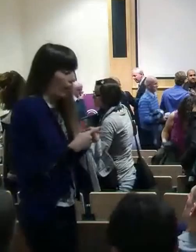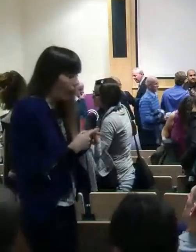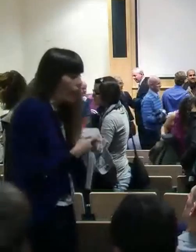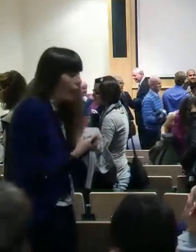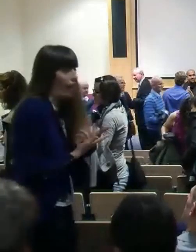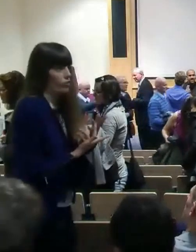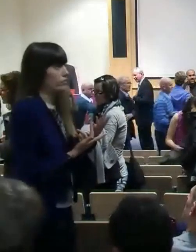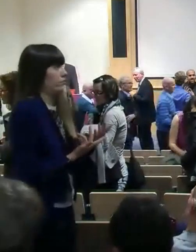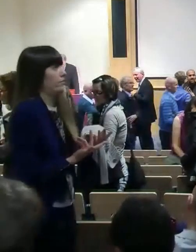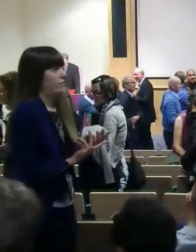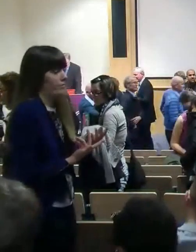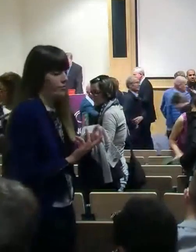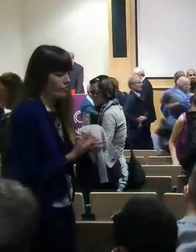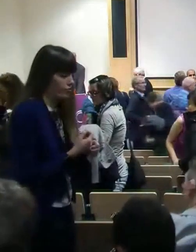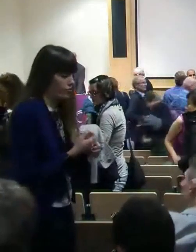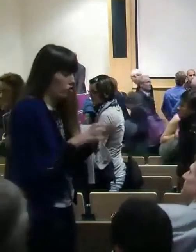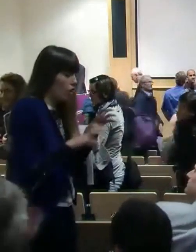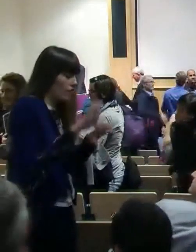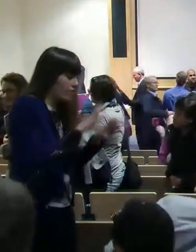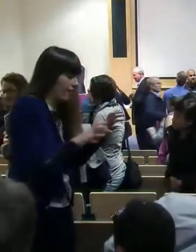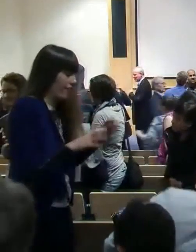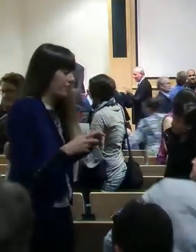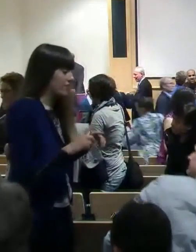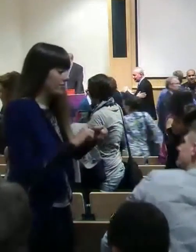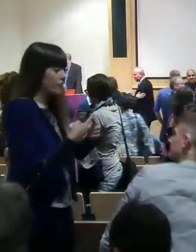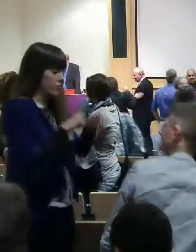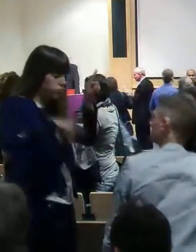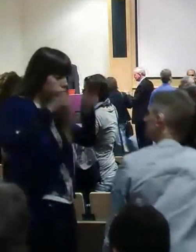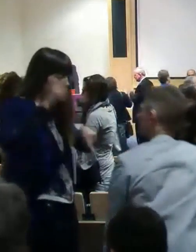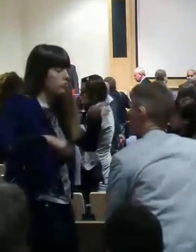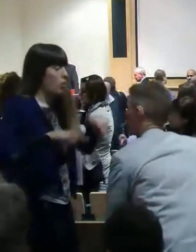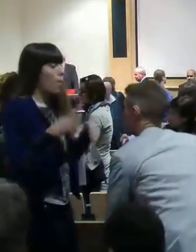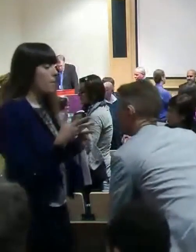you want. And as you know, I'm just going to try and into